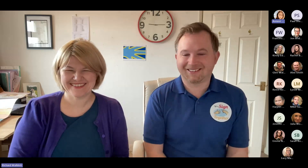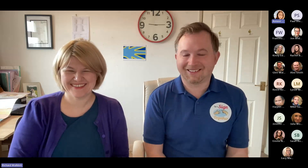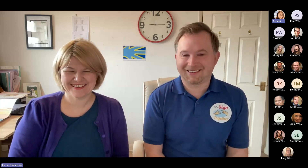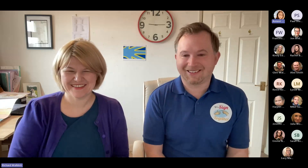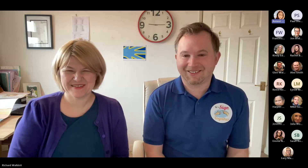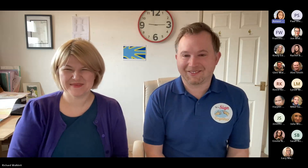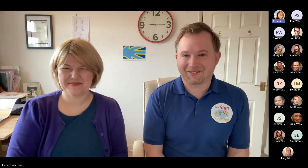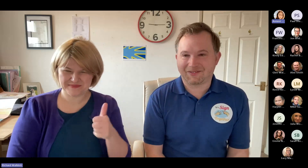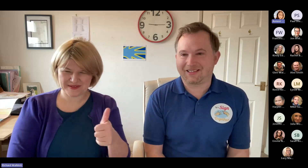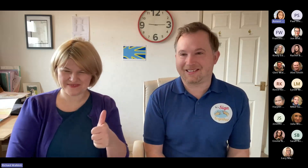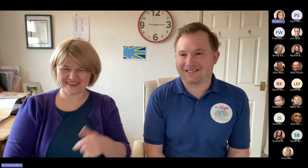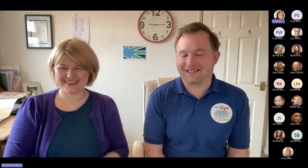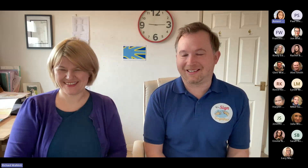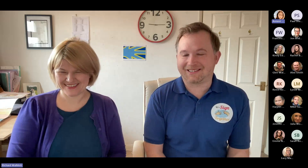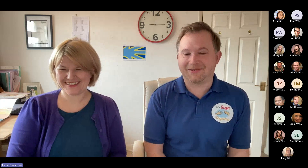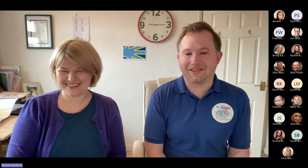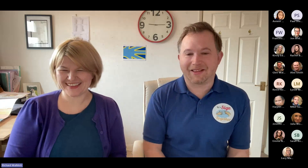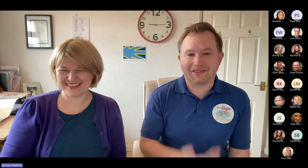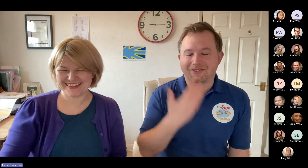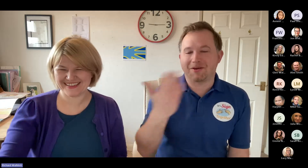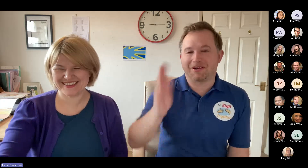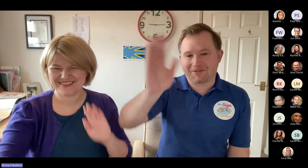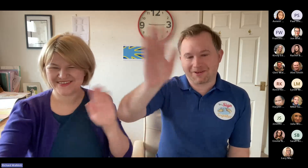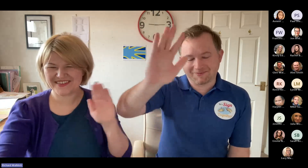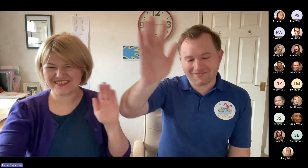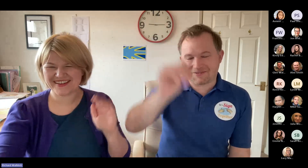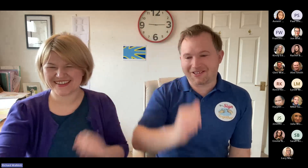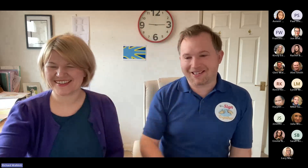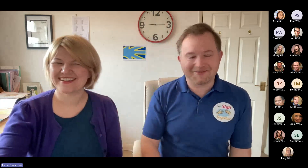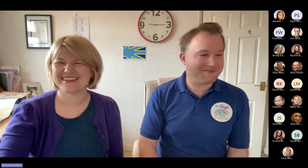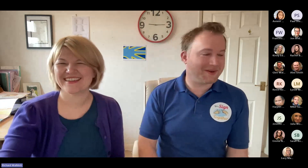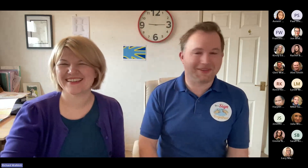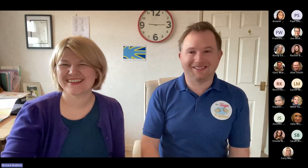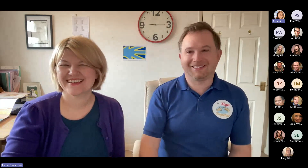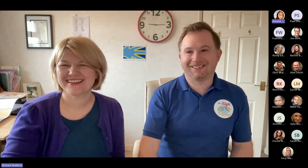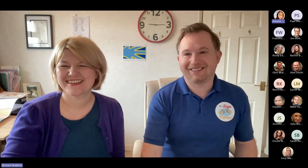seeing you tomorrow. Thanks. Fantastic. See you all then. Thanks very much, everyone. Bye-bye. Have a good day. Bye-bye. Bye.